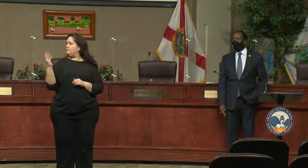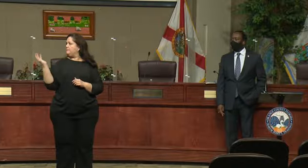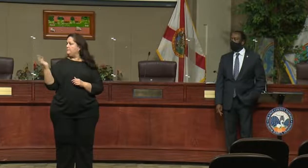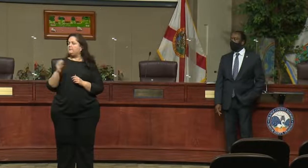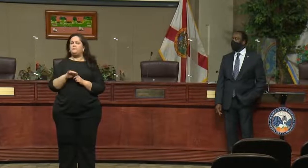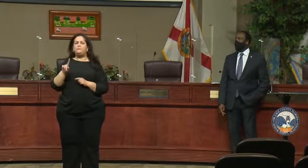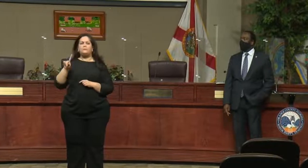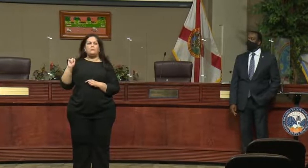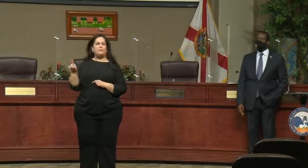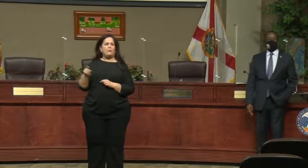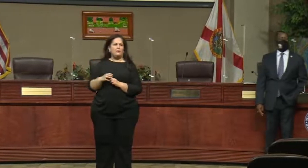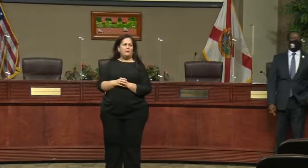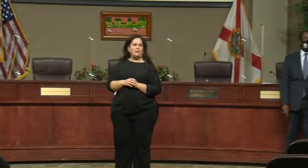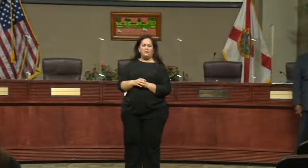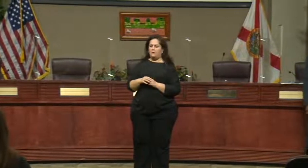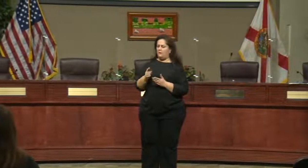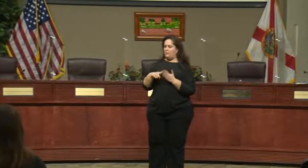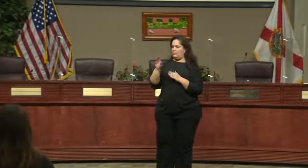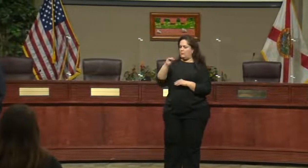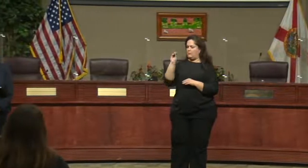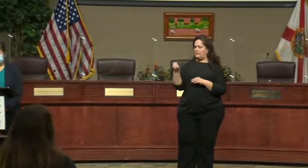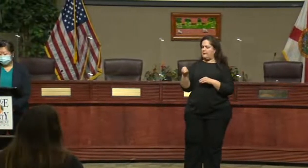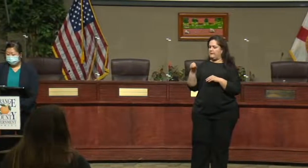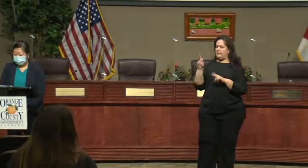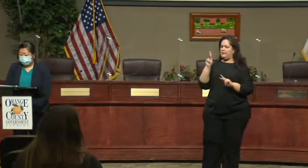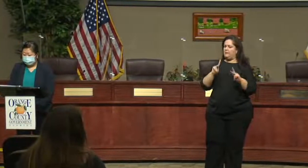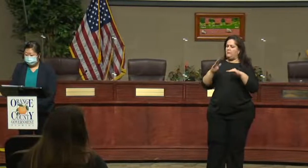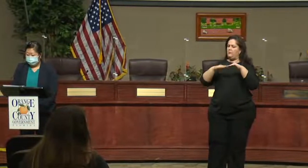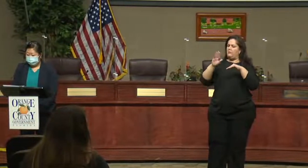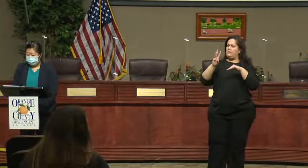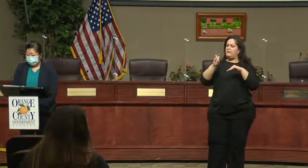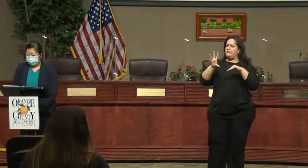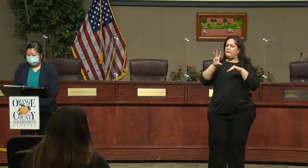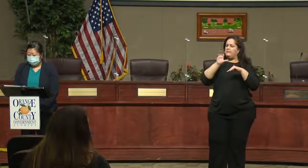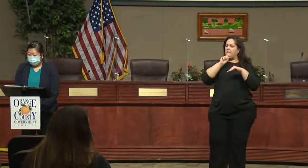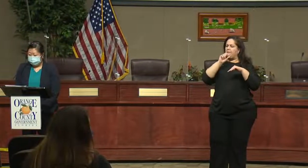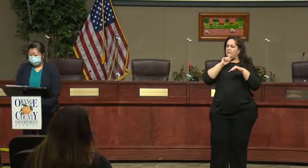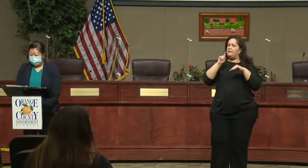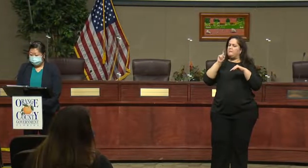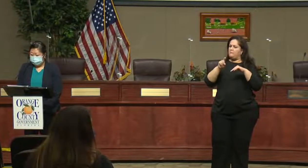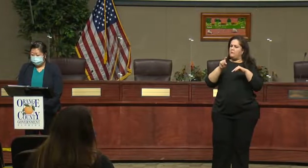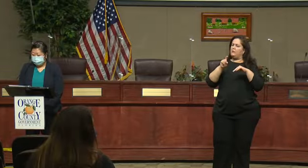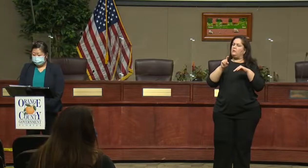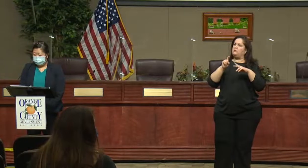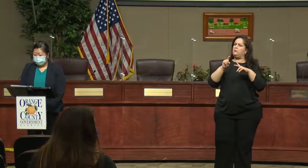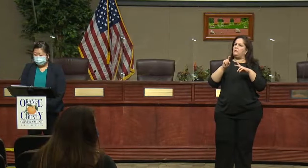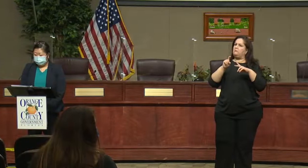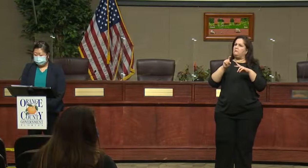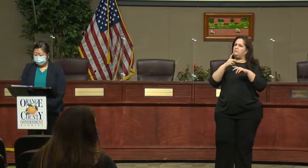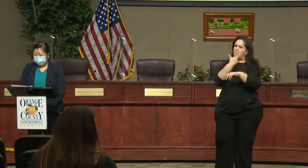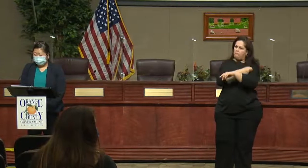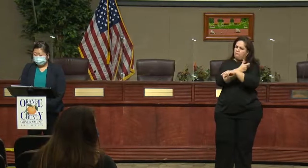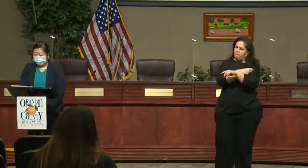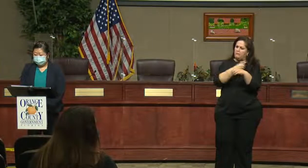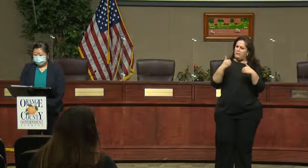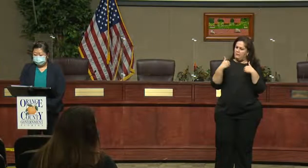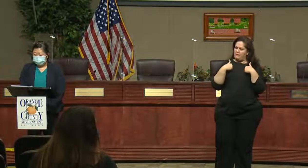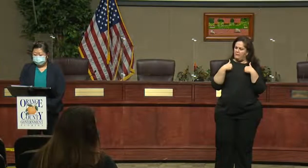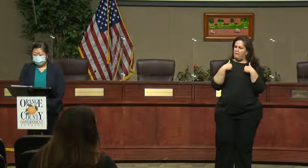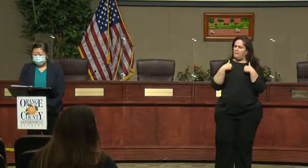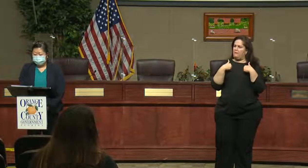question reads, what % of the over 65 population will have to be inoculated before appointments will be expanded? Is there a target